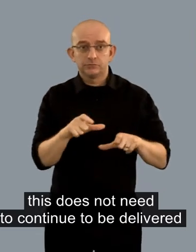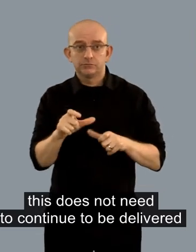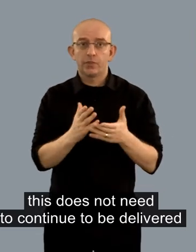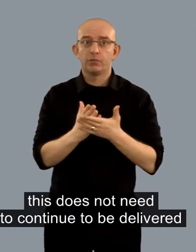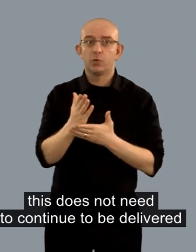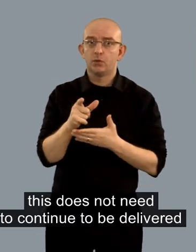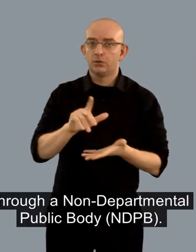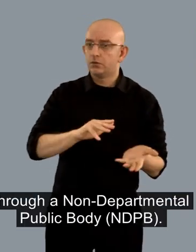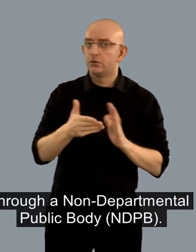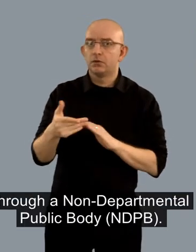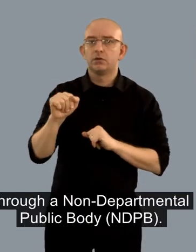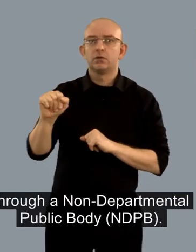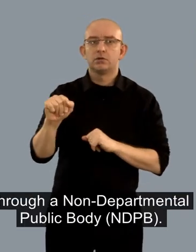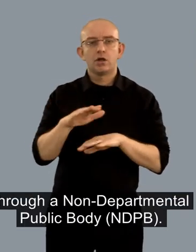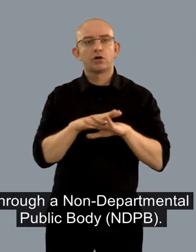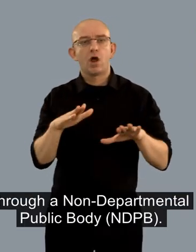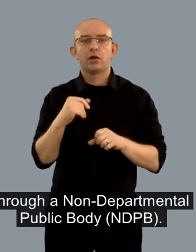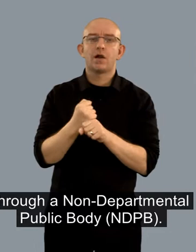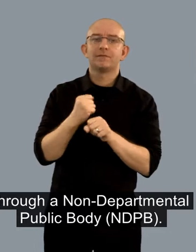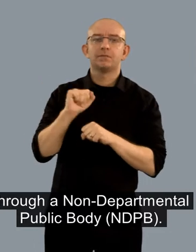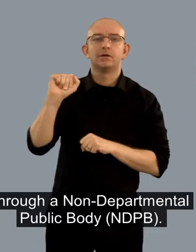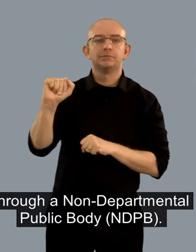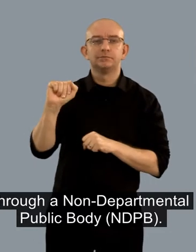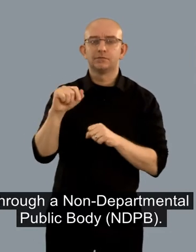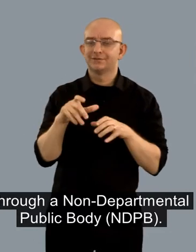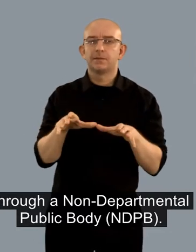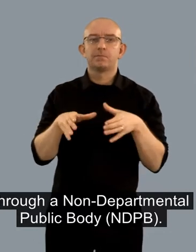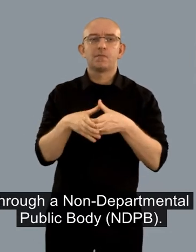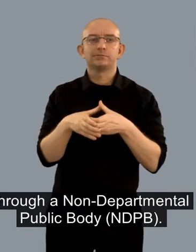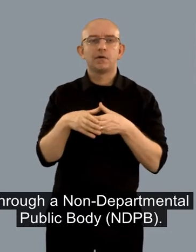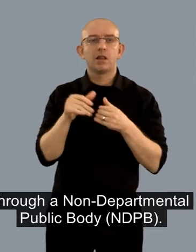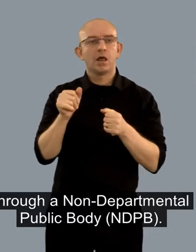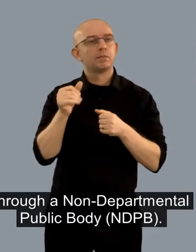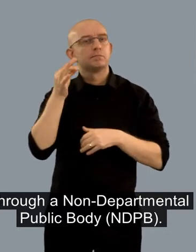to be delivered through a non-departmental public body, NDPB.